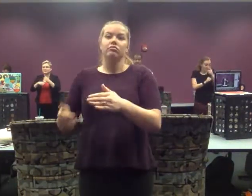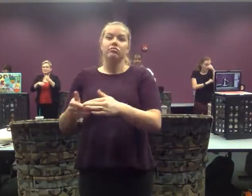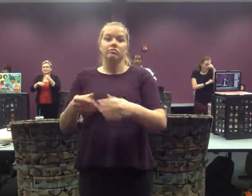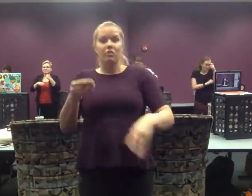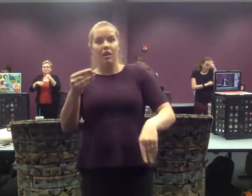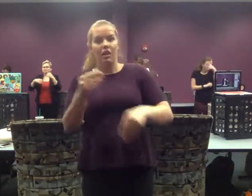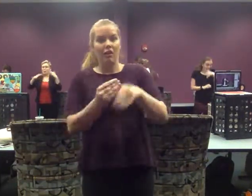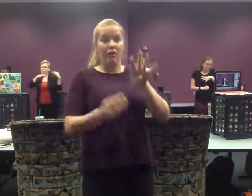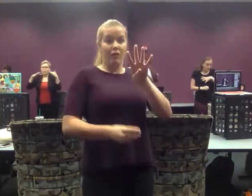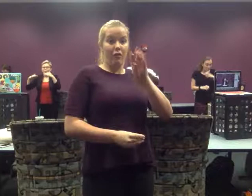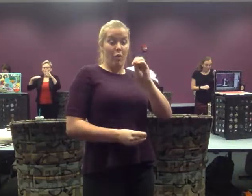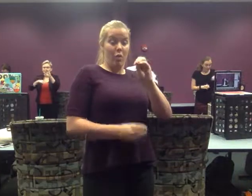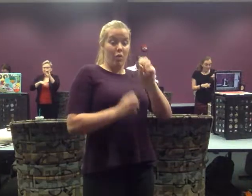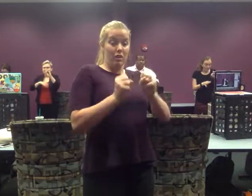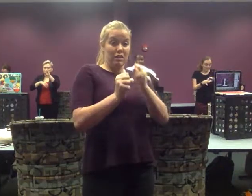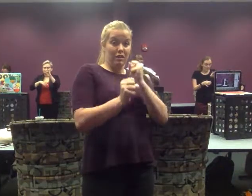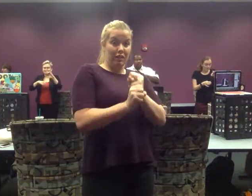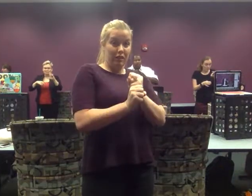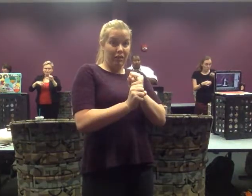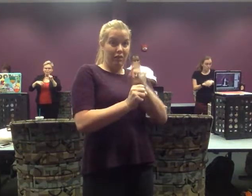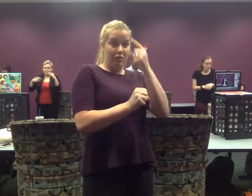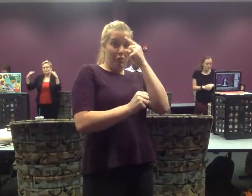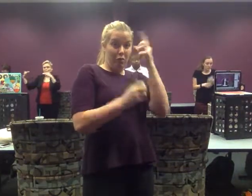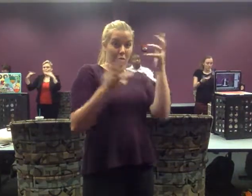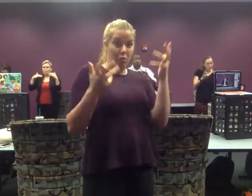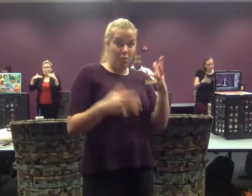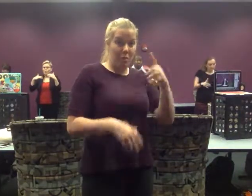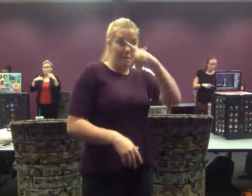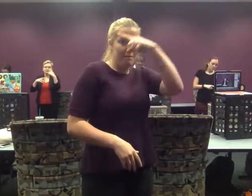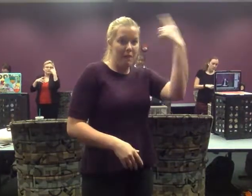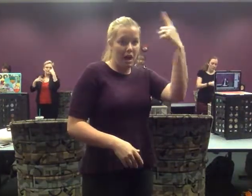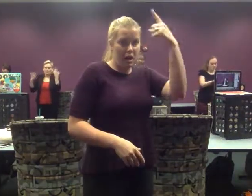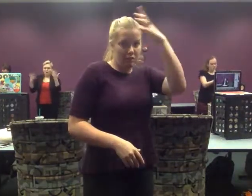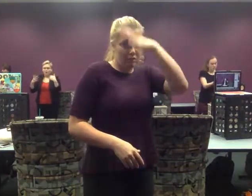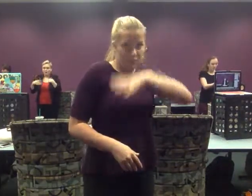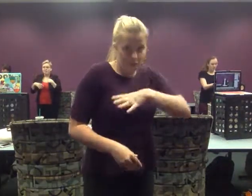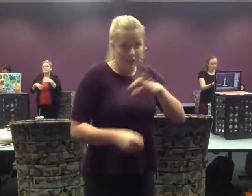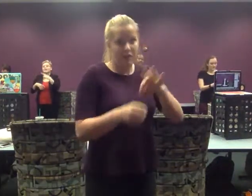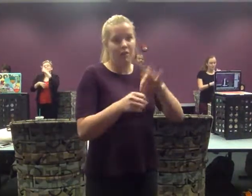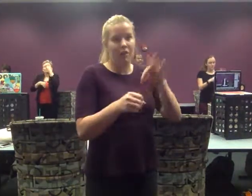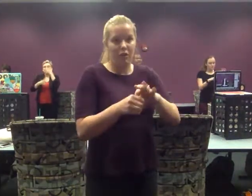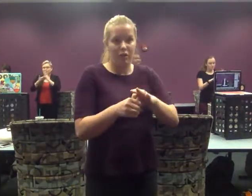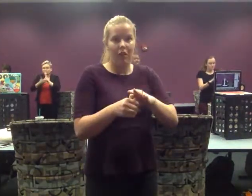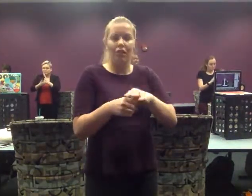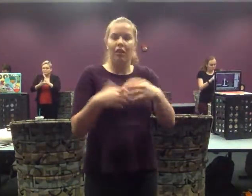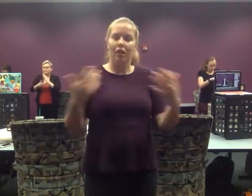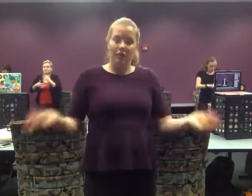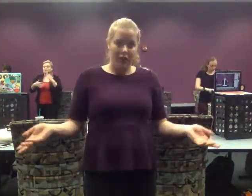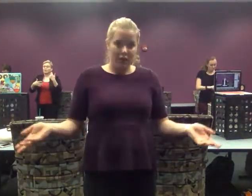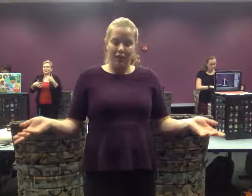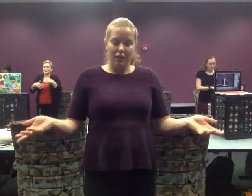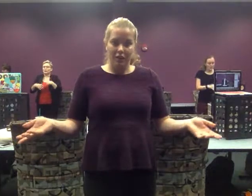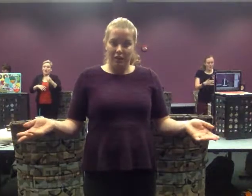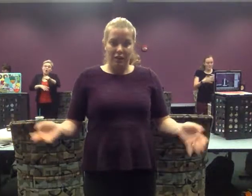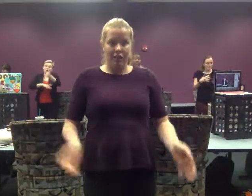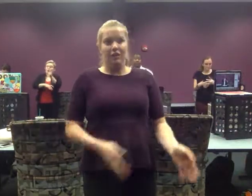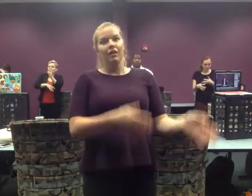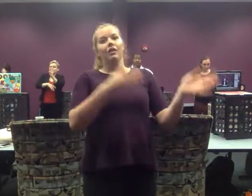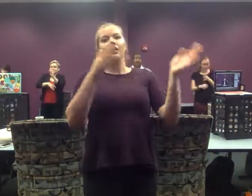were systematically denied it in a variety of ways we won't go into at this time. It took another 60 years to get women